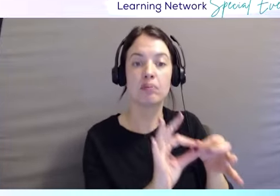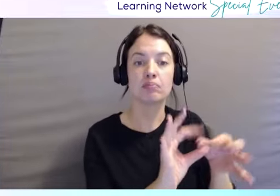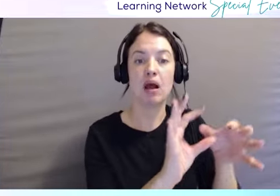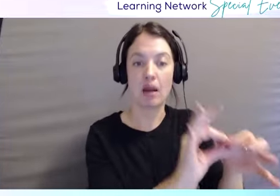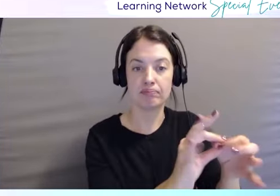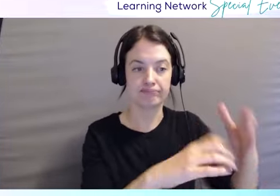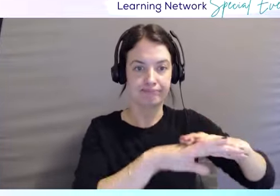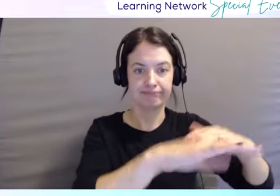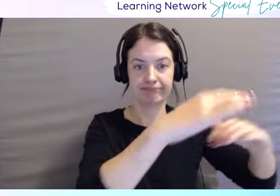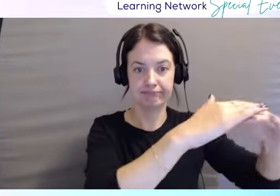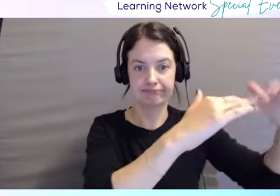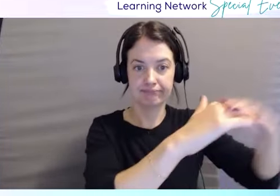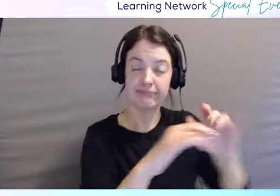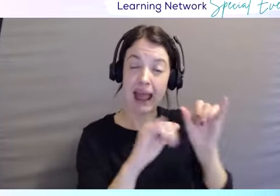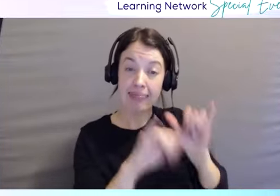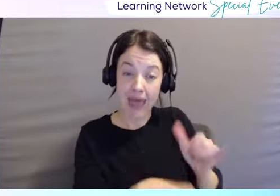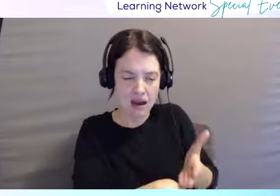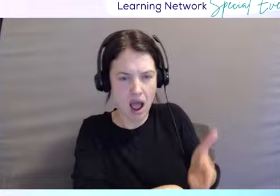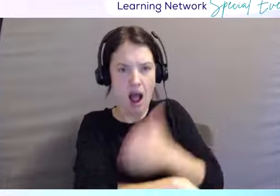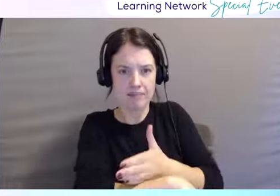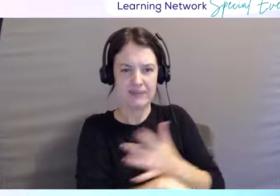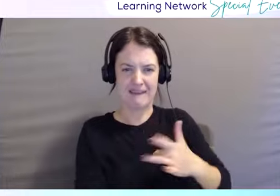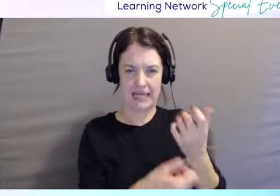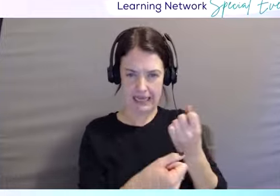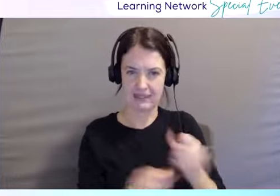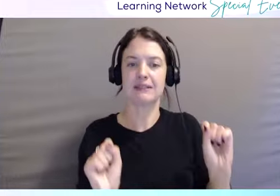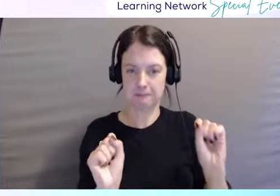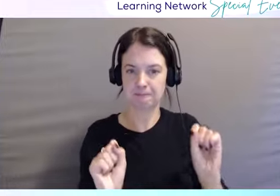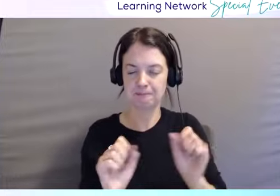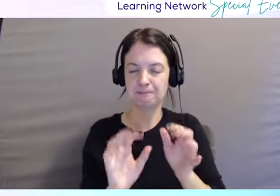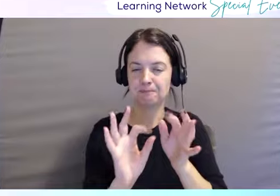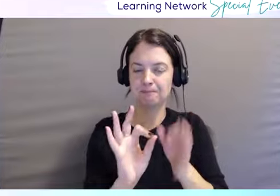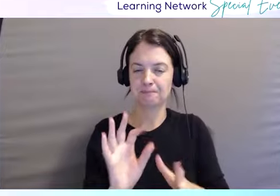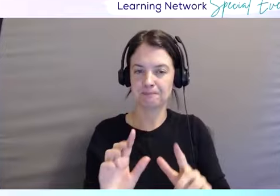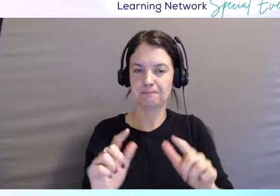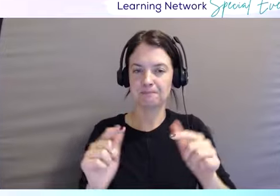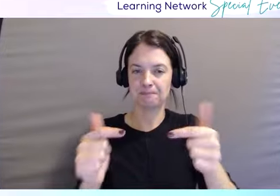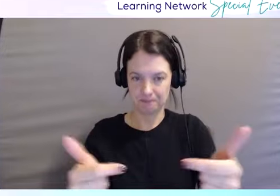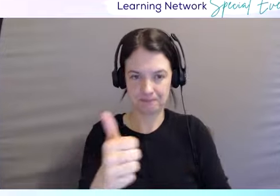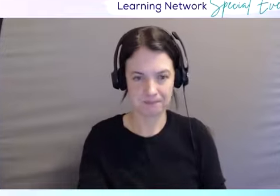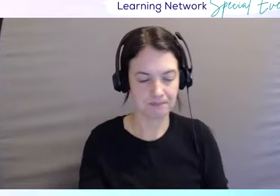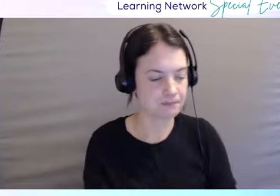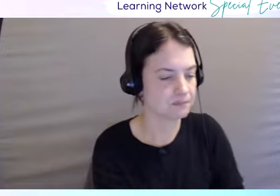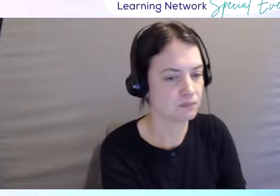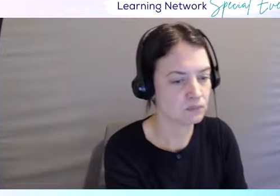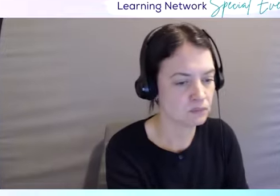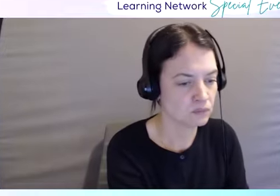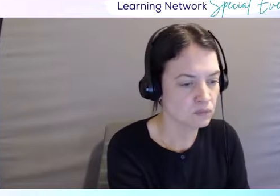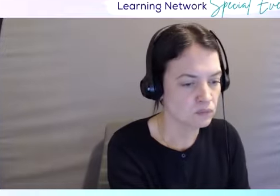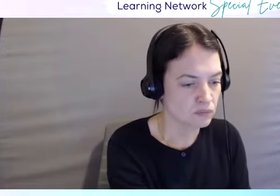can increase women's safety. That can be informal, it can be structured, it can be very brief, but